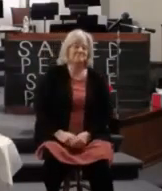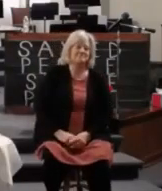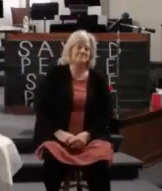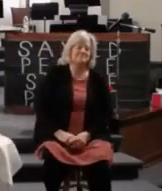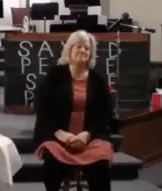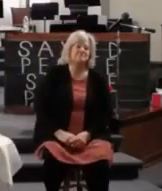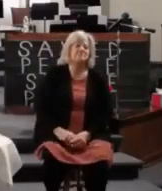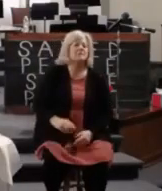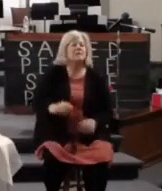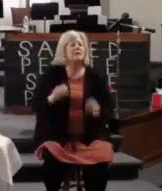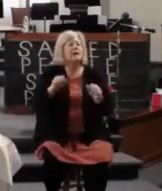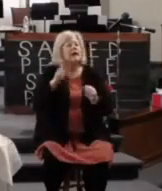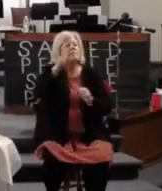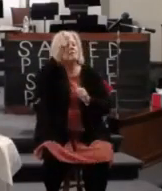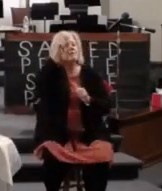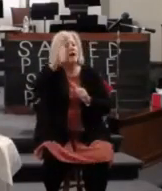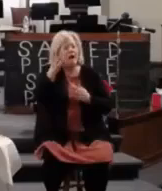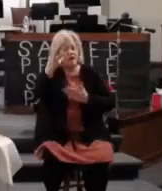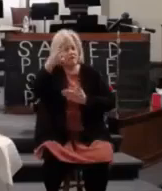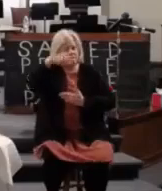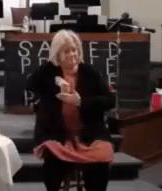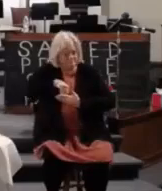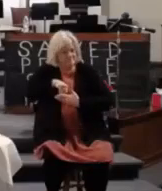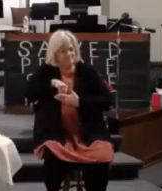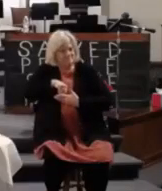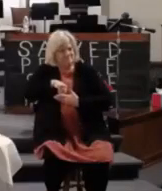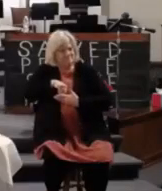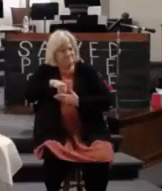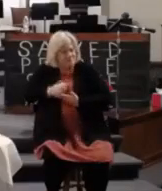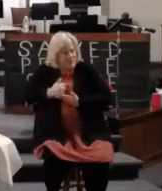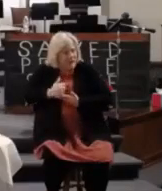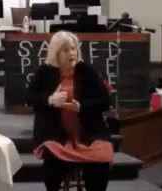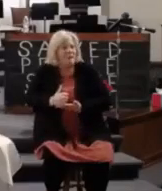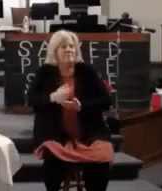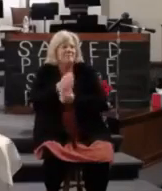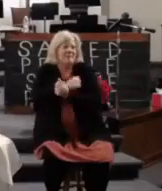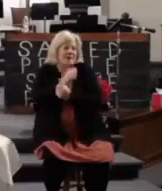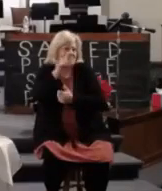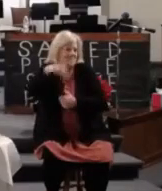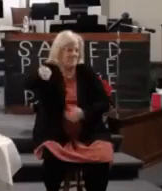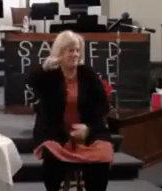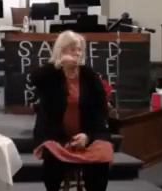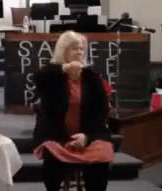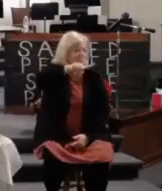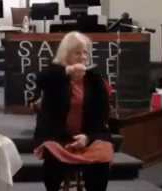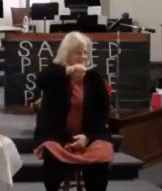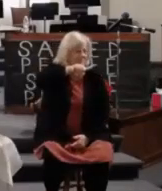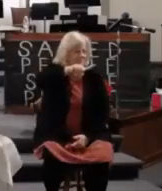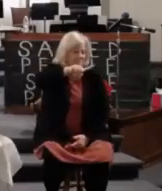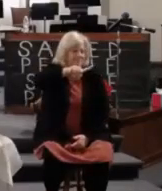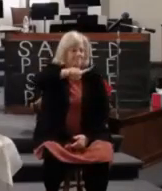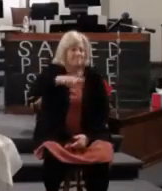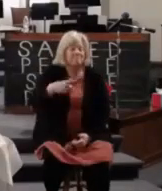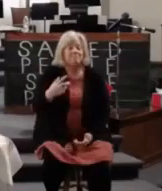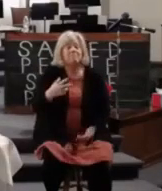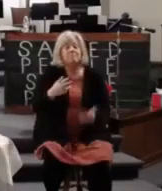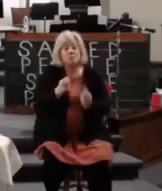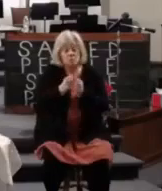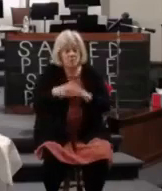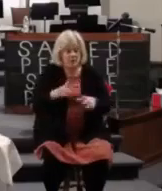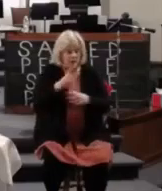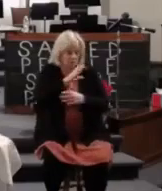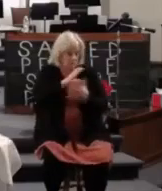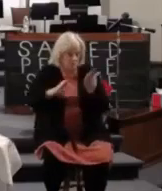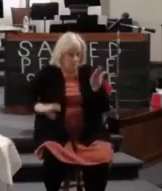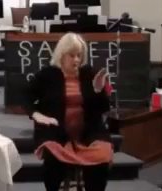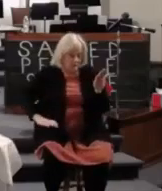It can only be God's work in us that enables us to love others. Truth is, without Christ, we